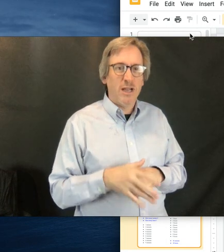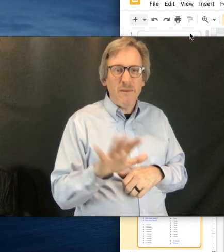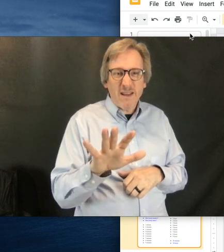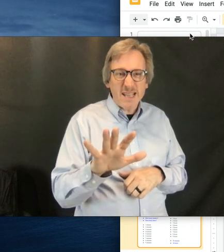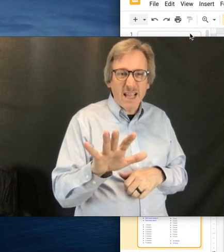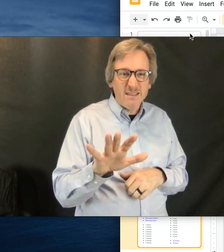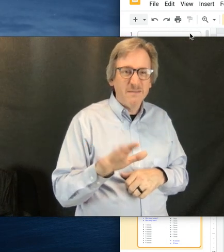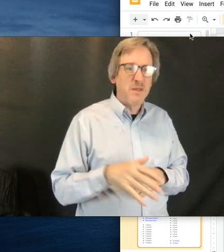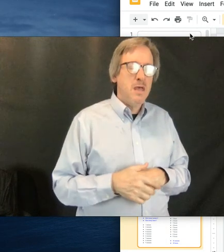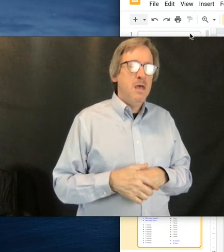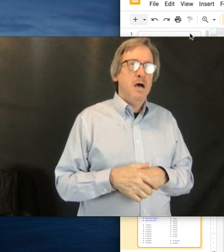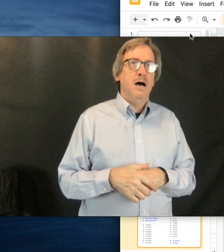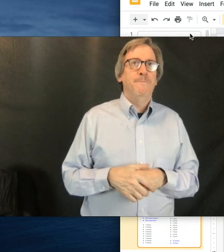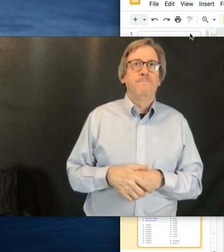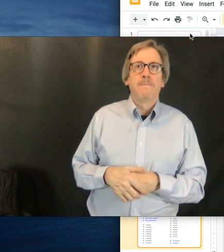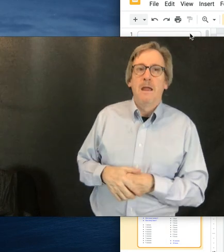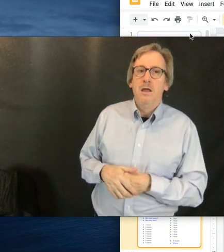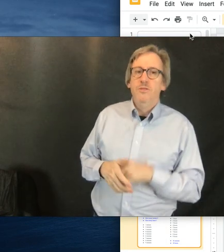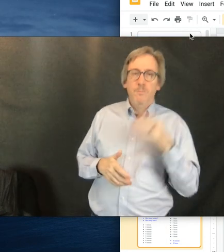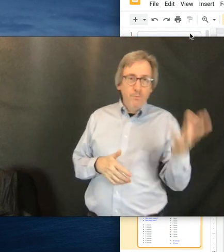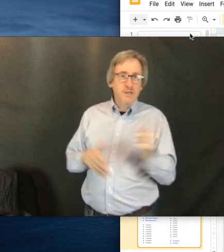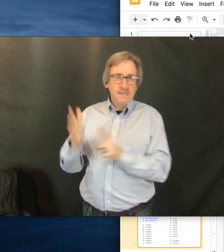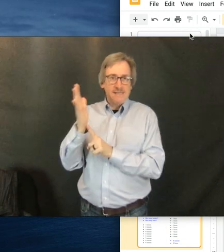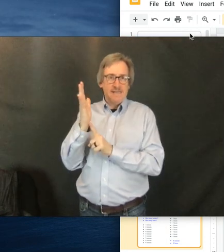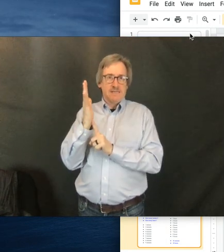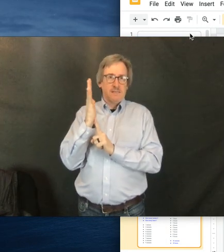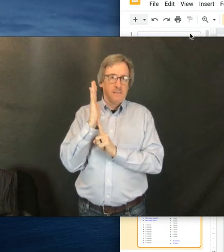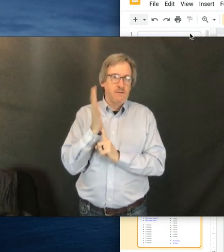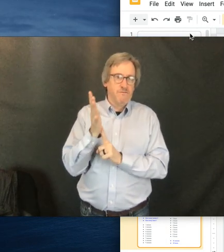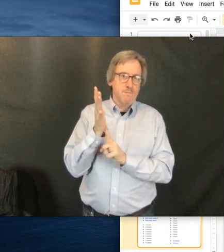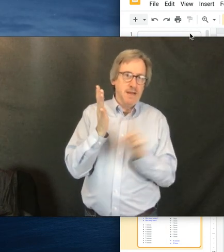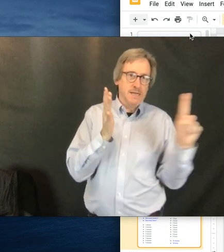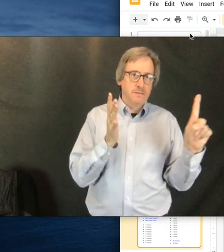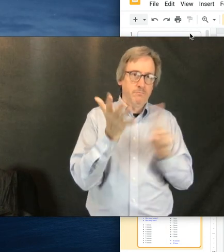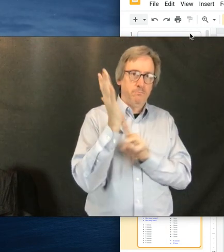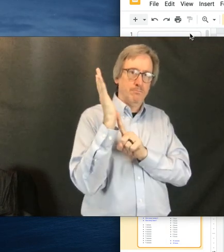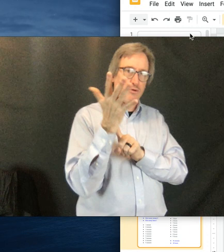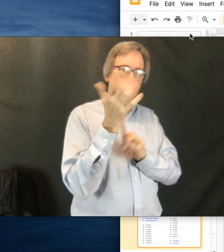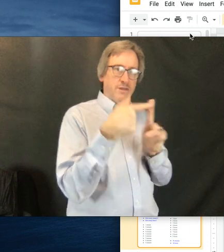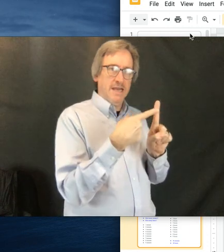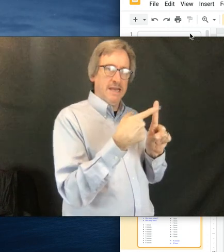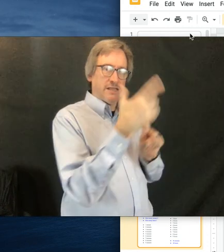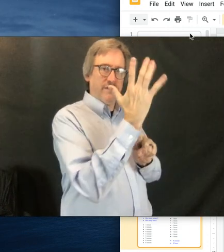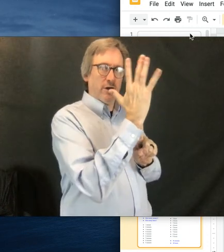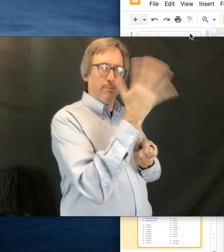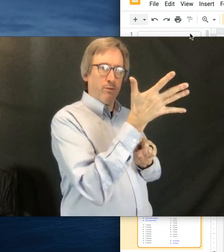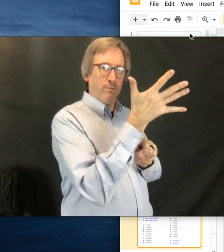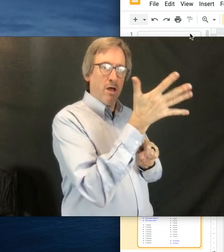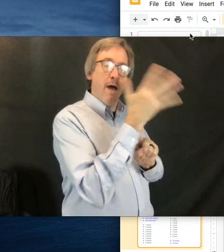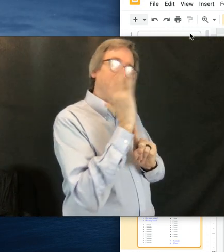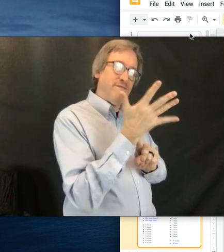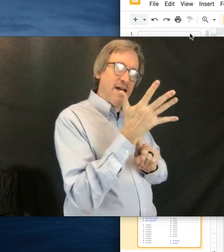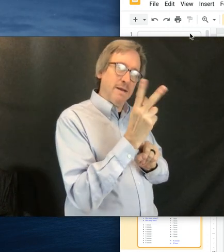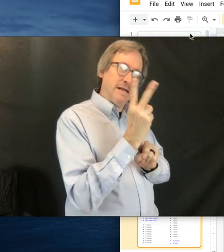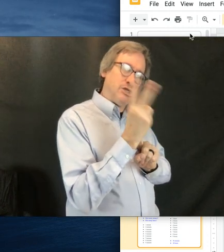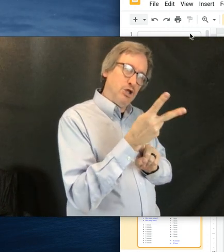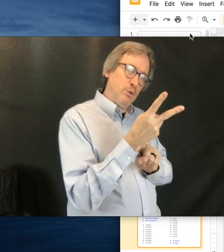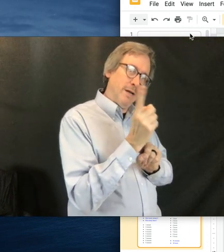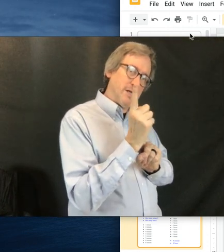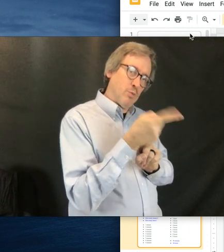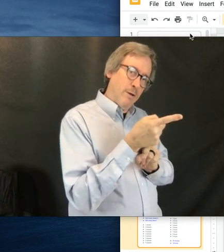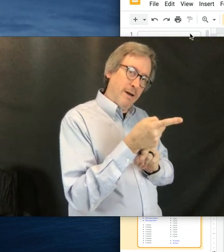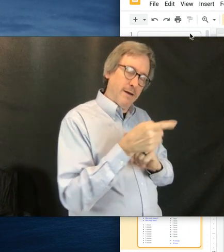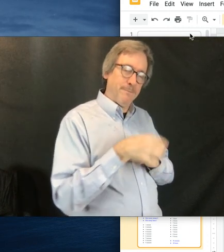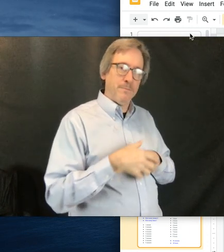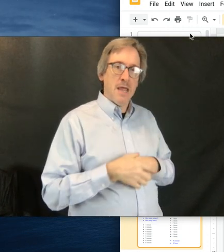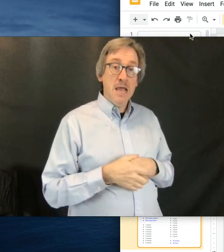or give me 5 seconds. The book does this for minute with the index finger. 5 minutes, 2